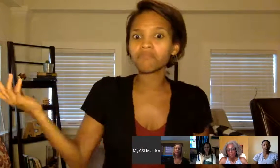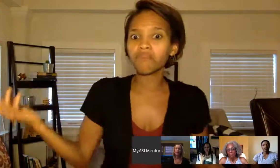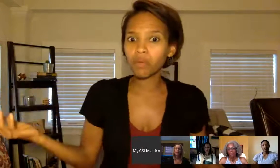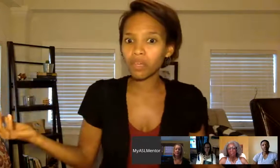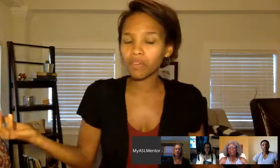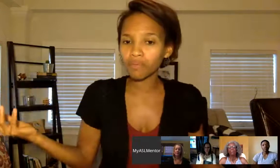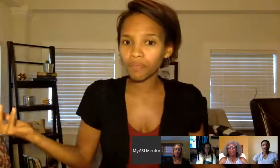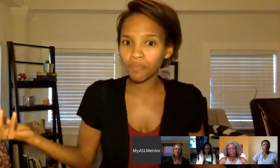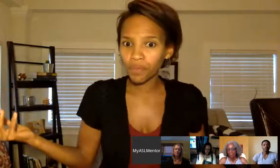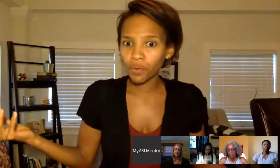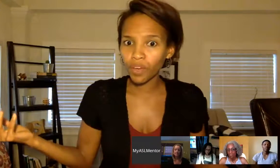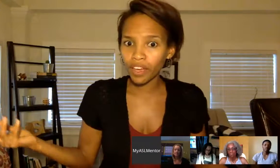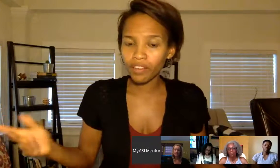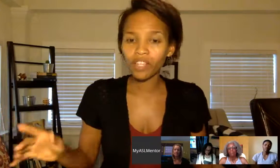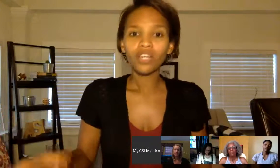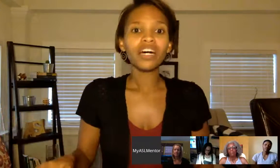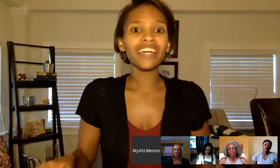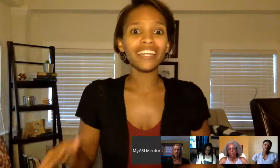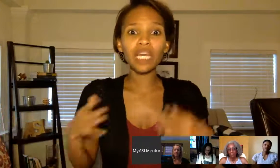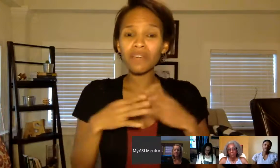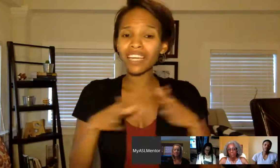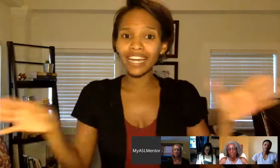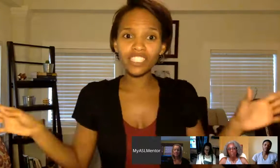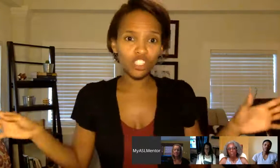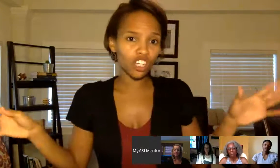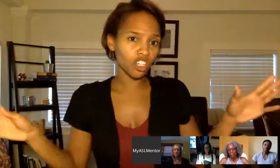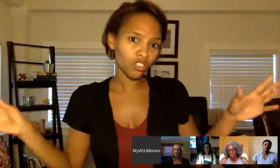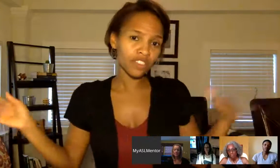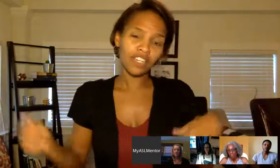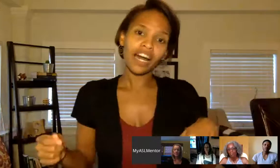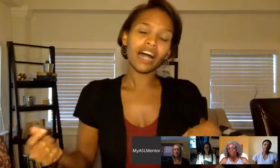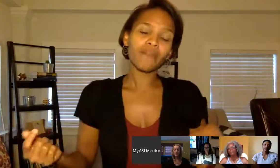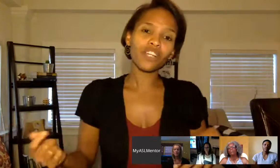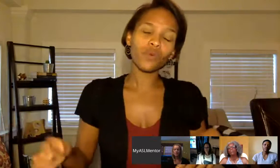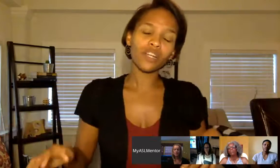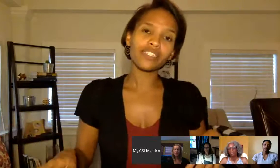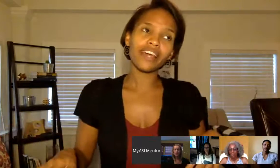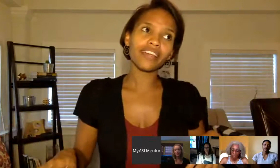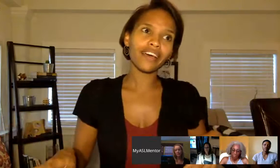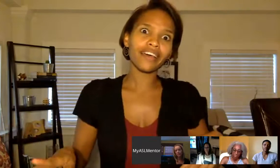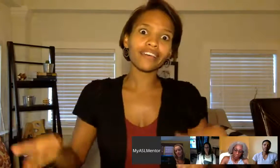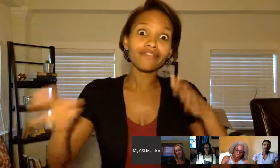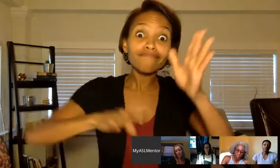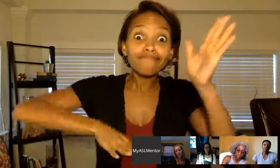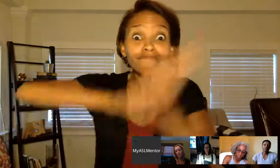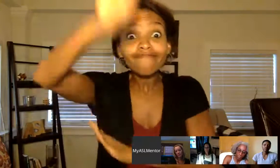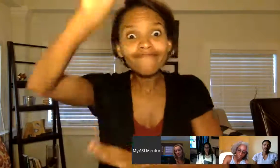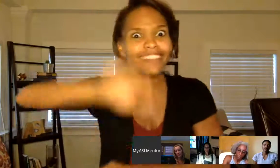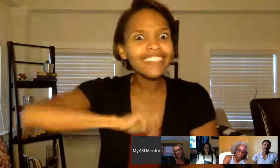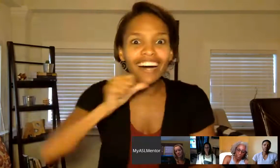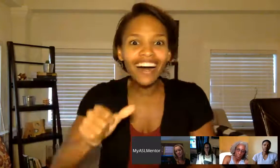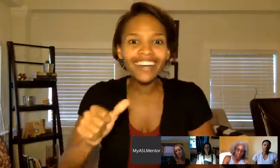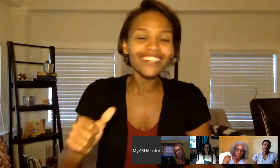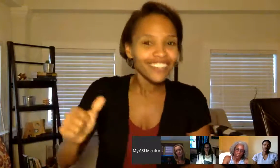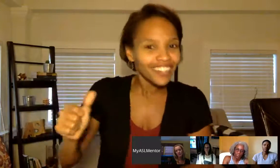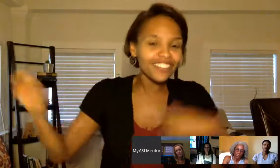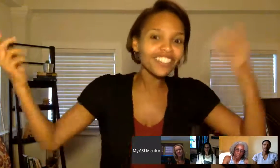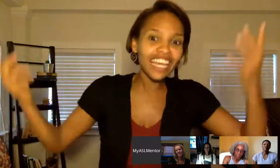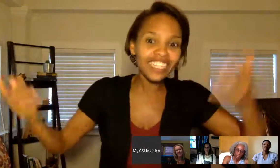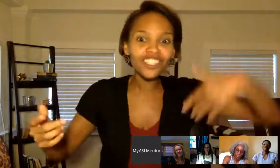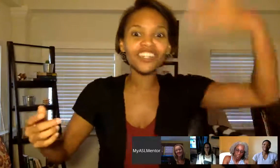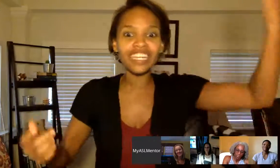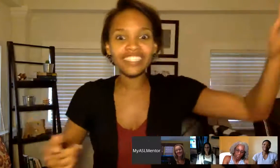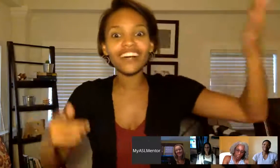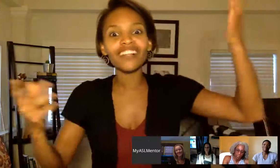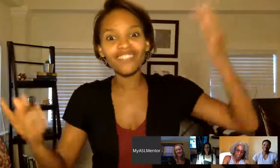well, maybe. Okay? Again, keeping it nice and general. I didn't want to say, like, not, because